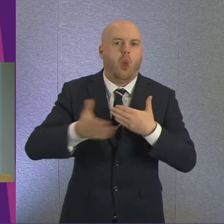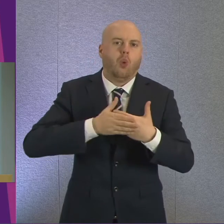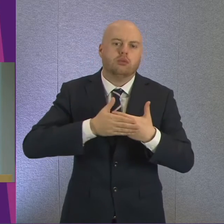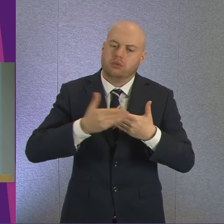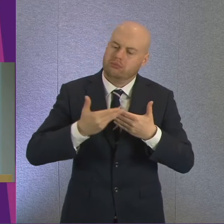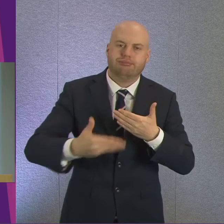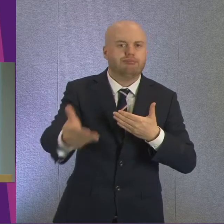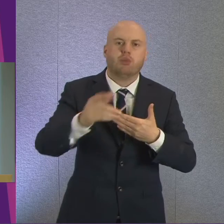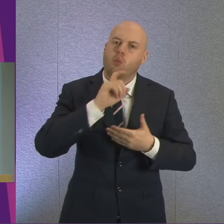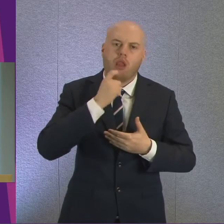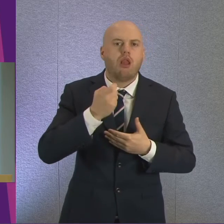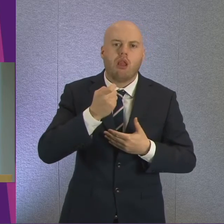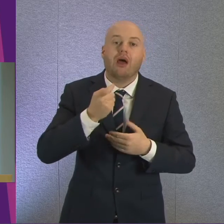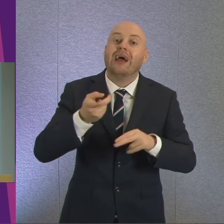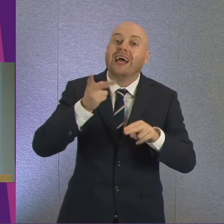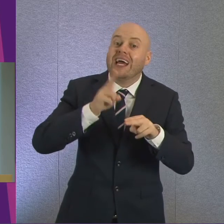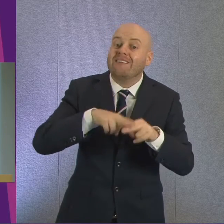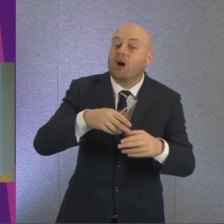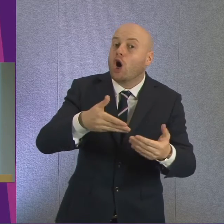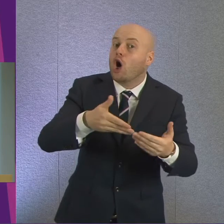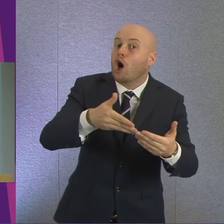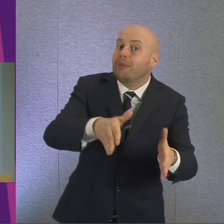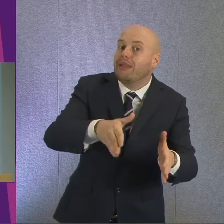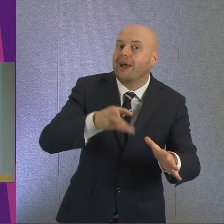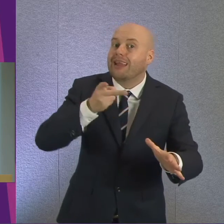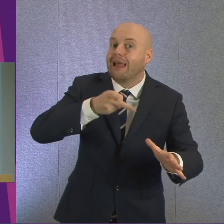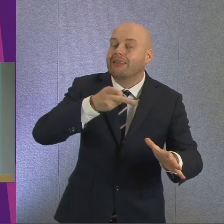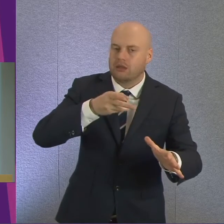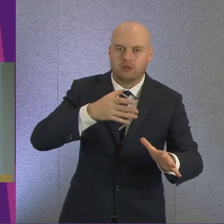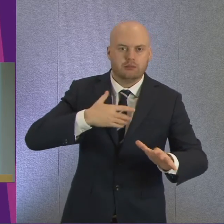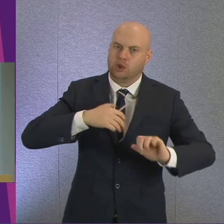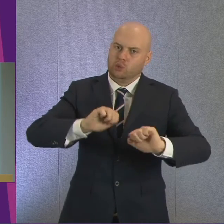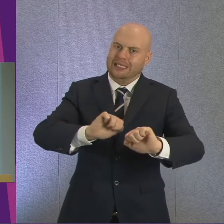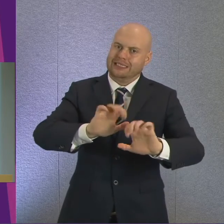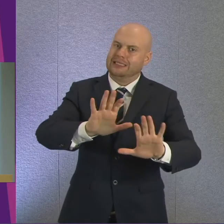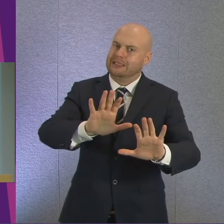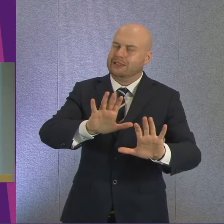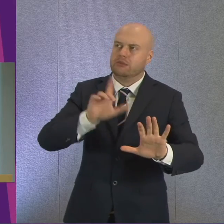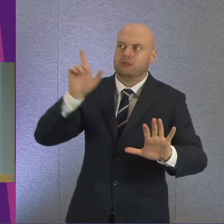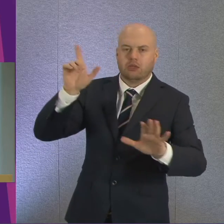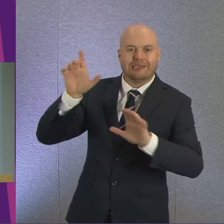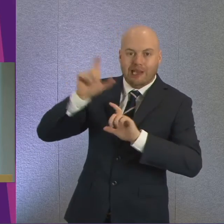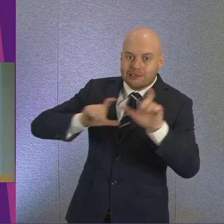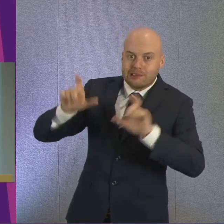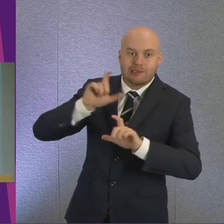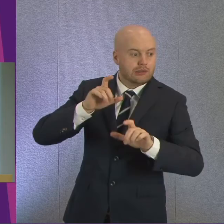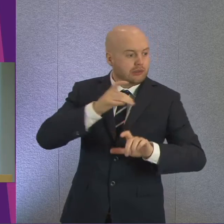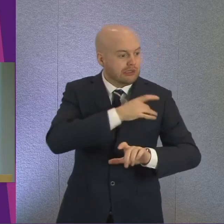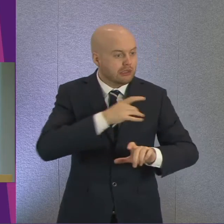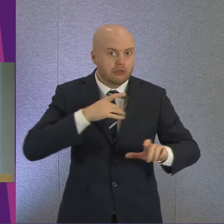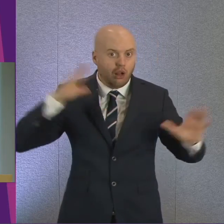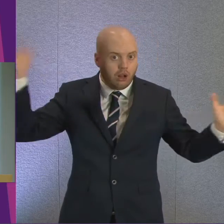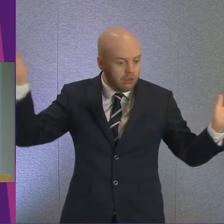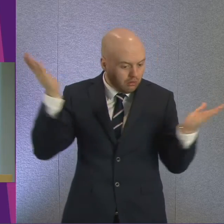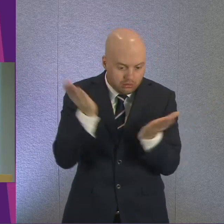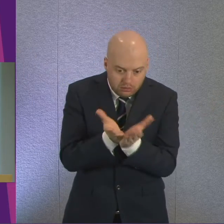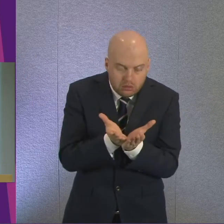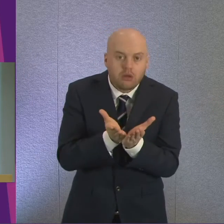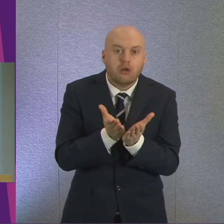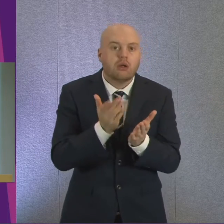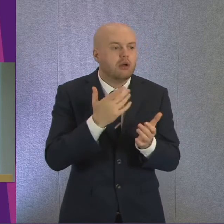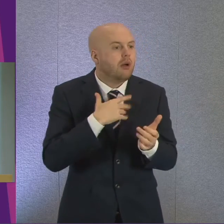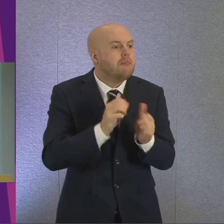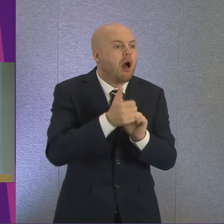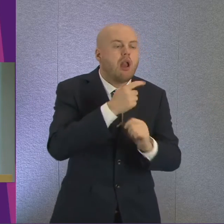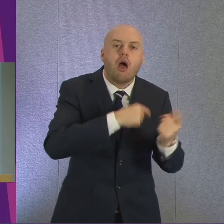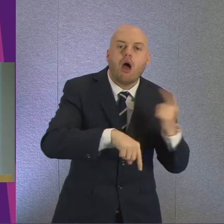taken with medical and scientific advice, and also in partnership with COSLA, with Education Scotland,